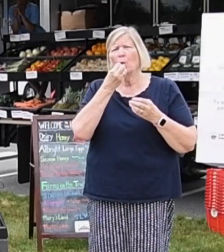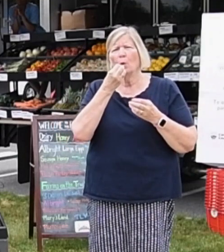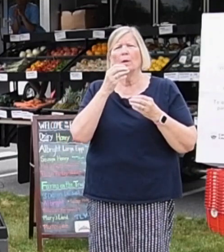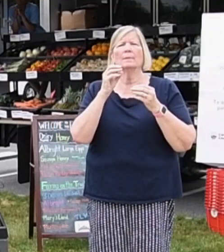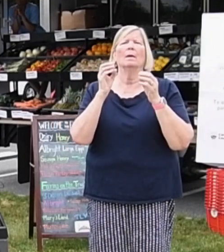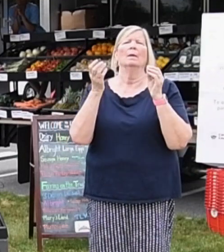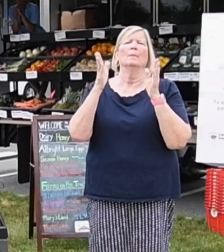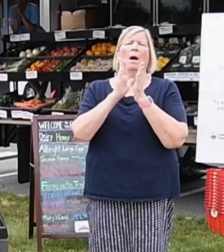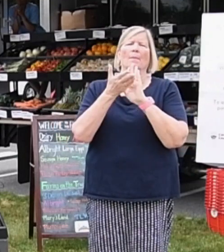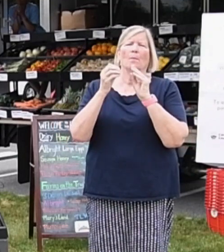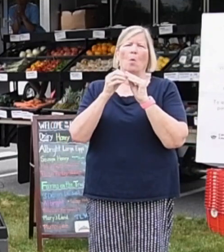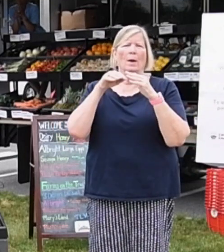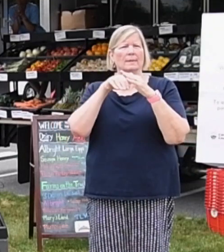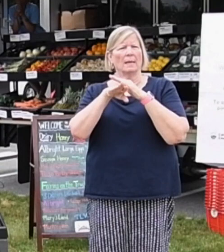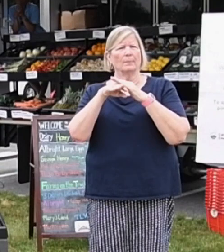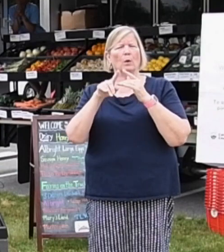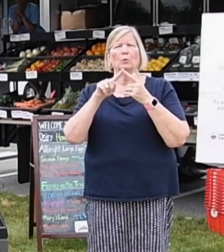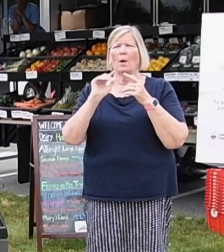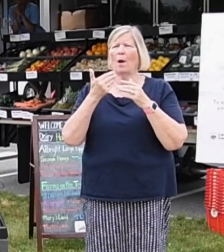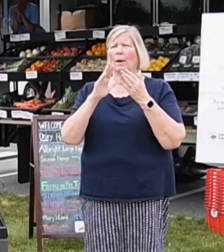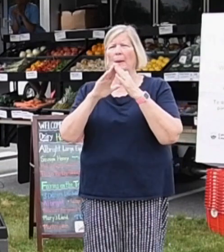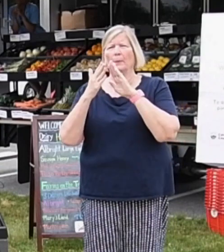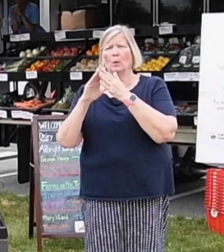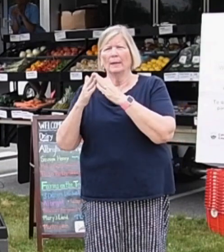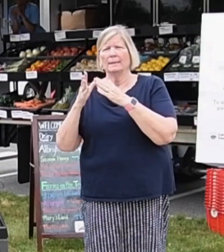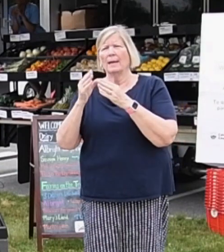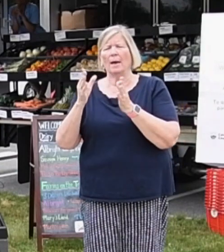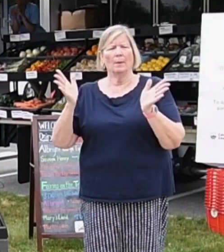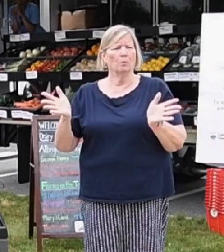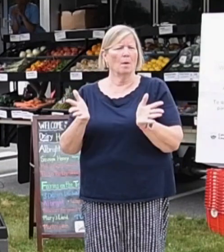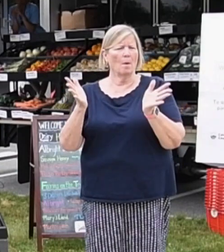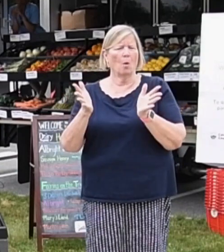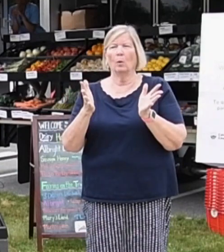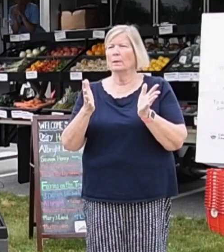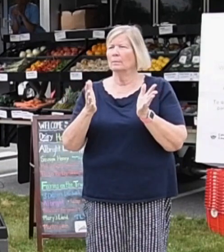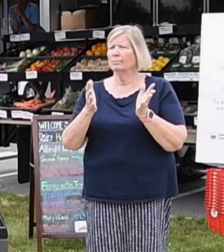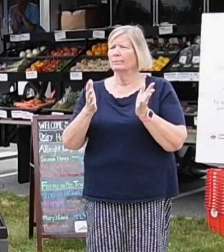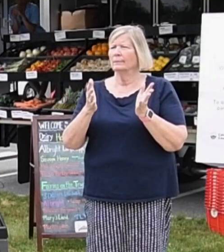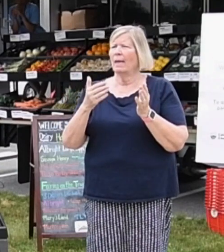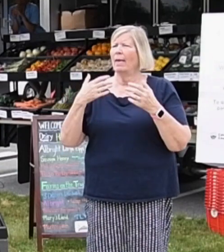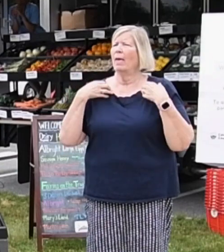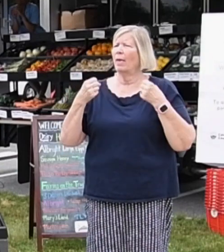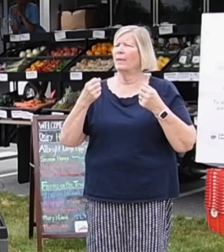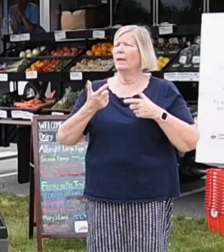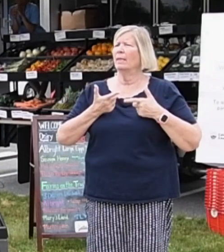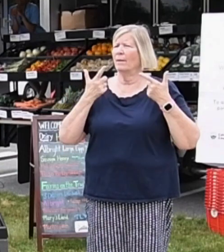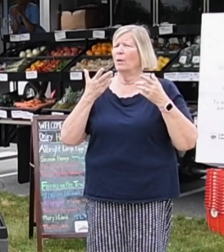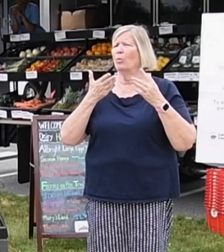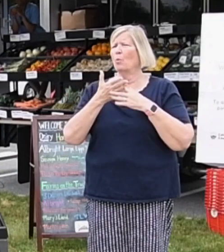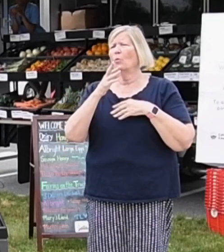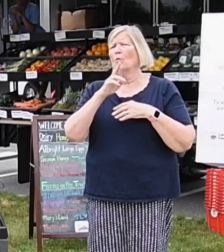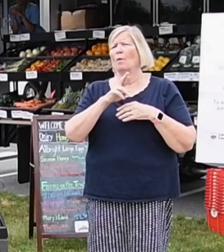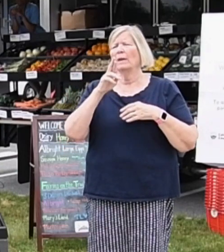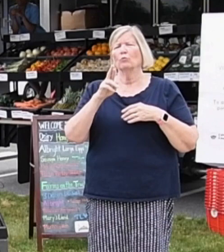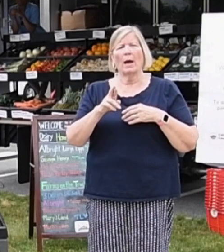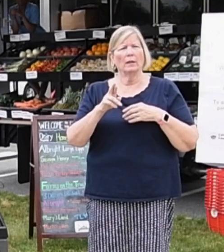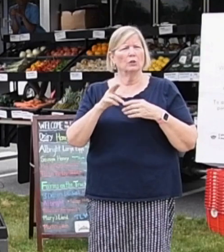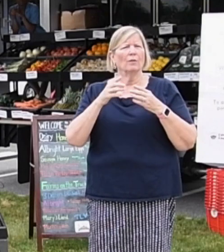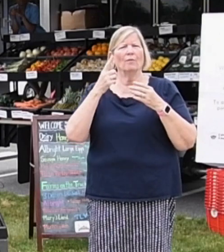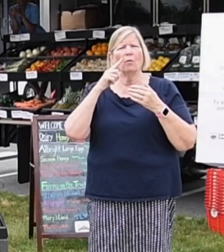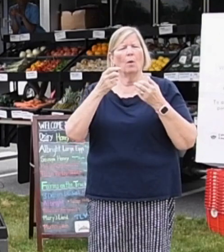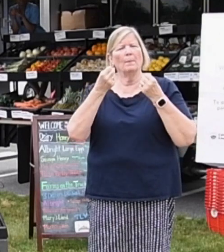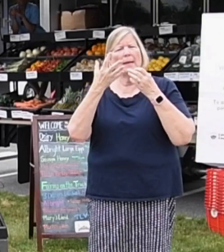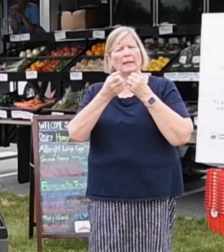more accessible to our communities and promoting healthy living through the Roving Radish for many years